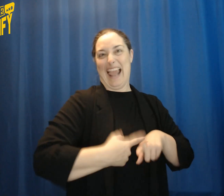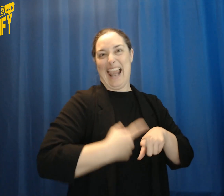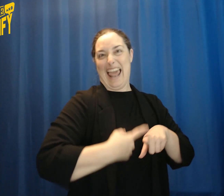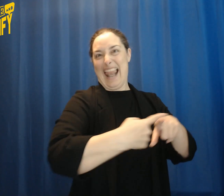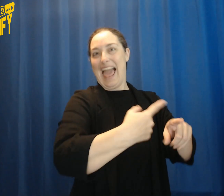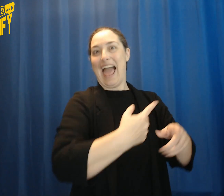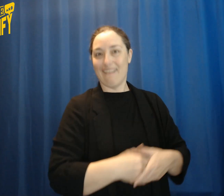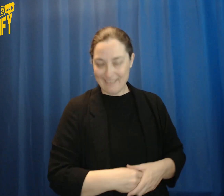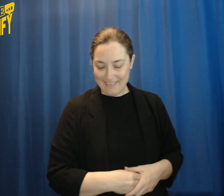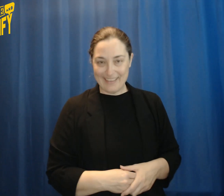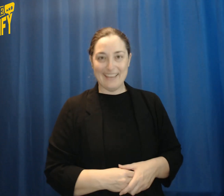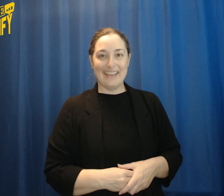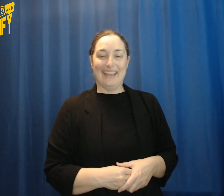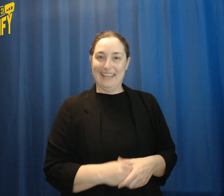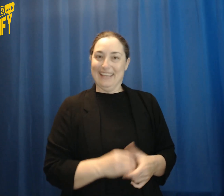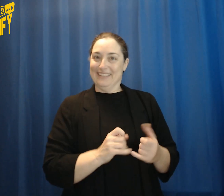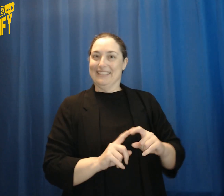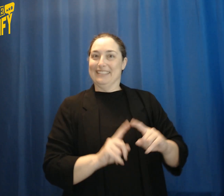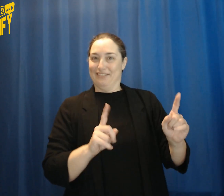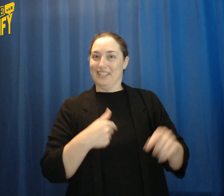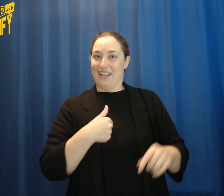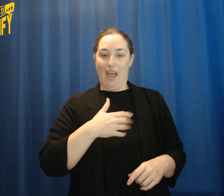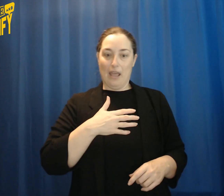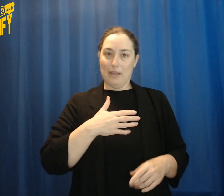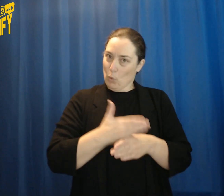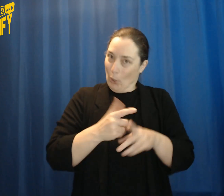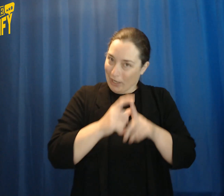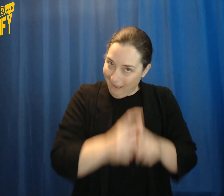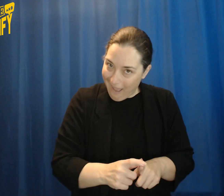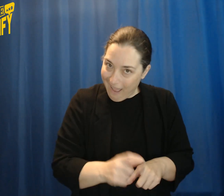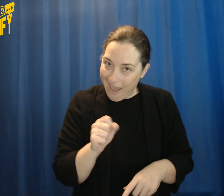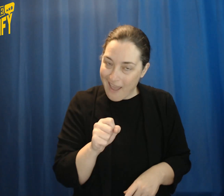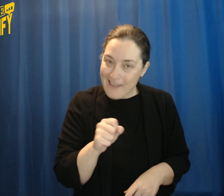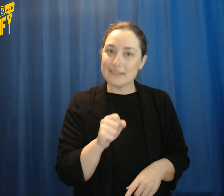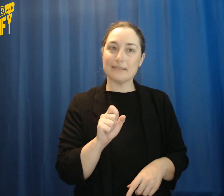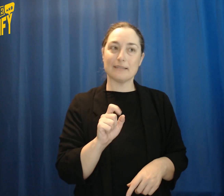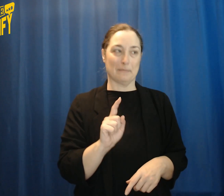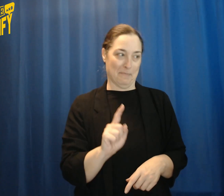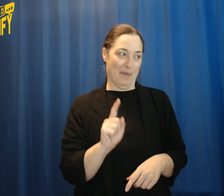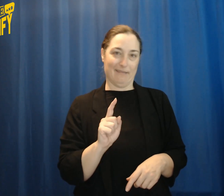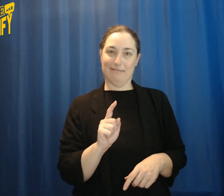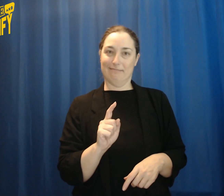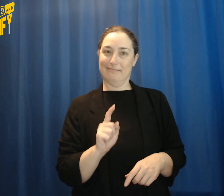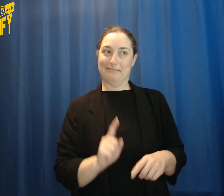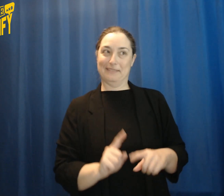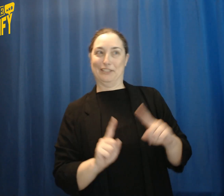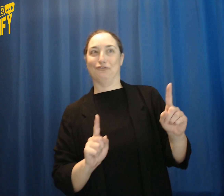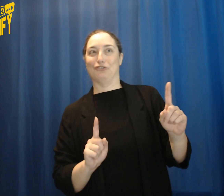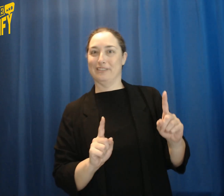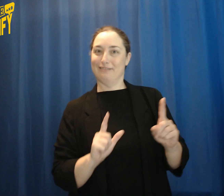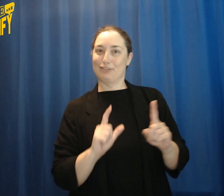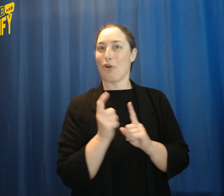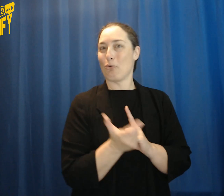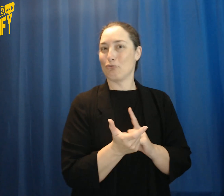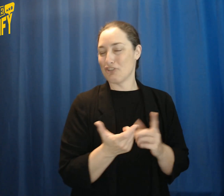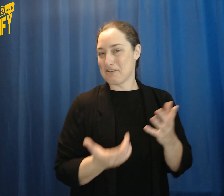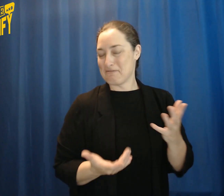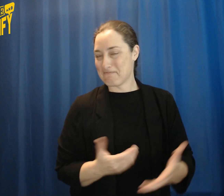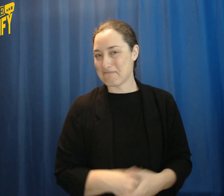working. As much as I like to work hard, I tell you, that taught me something else. Yeah. Did it help